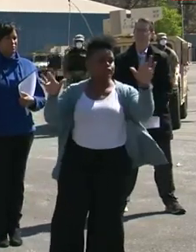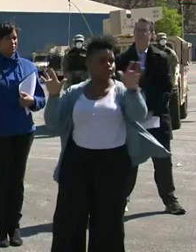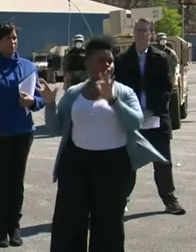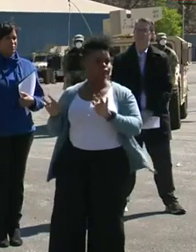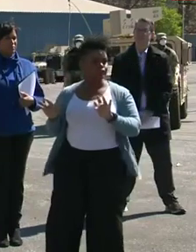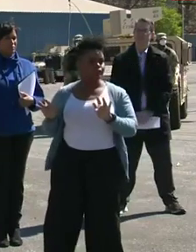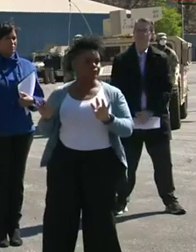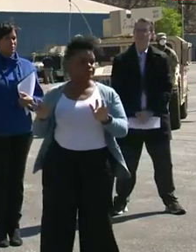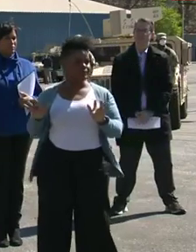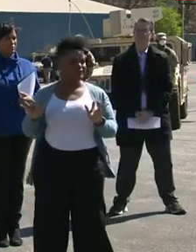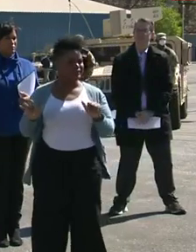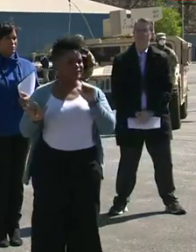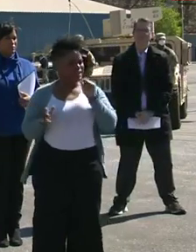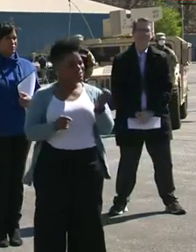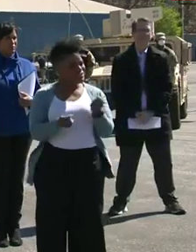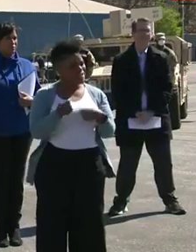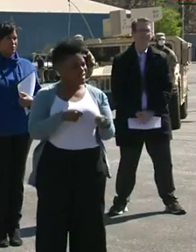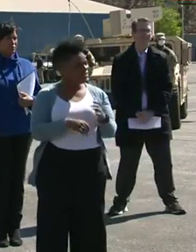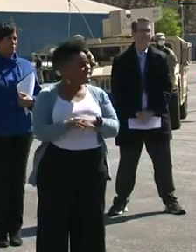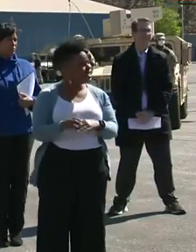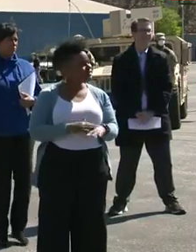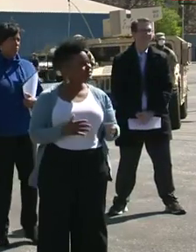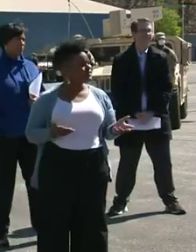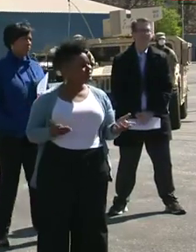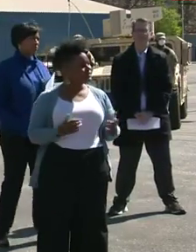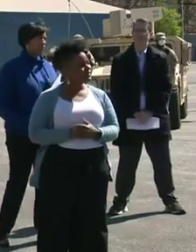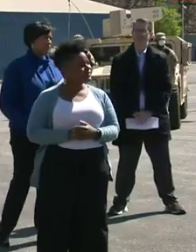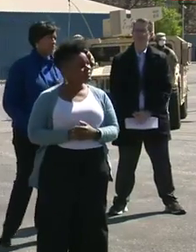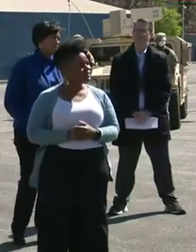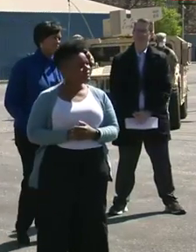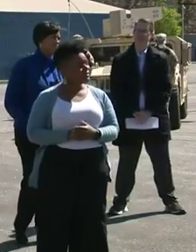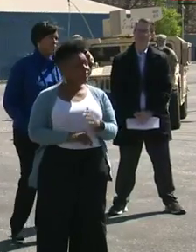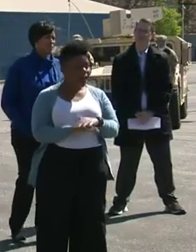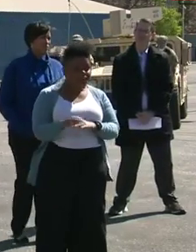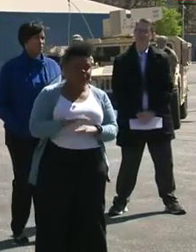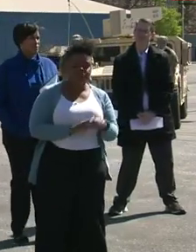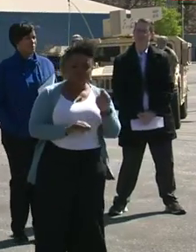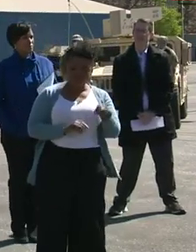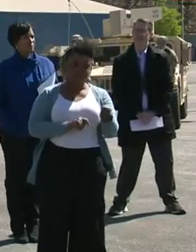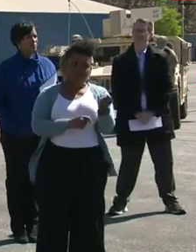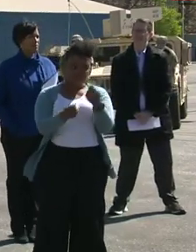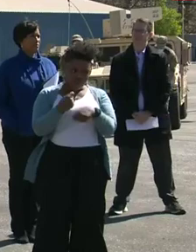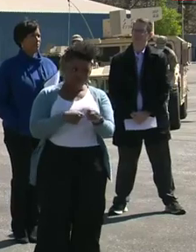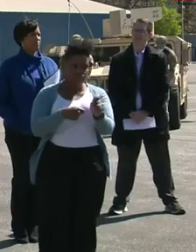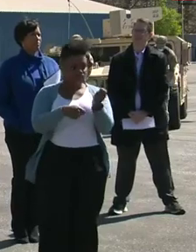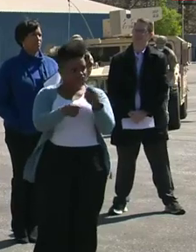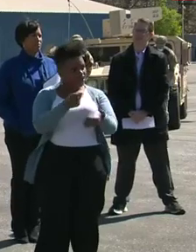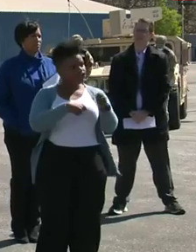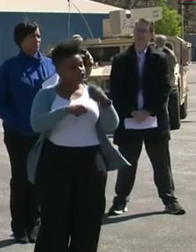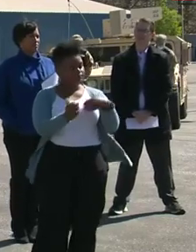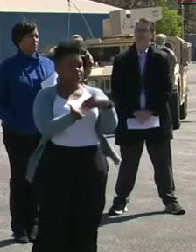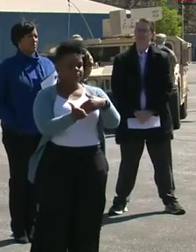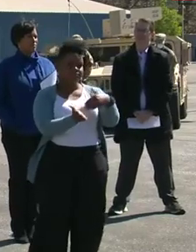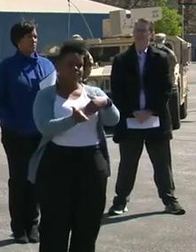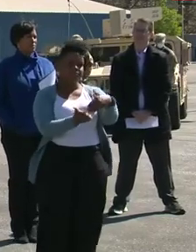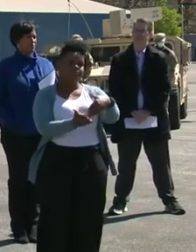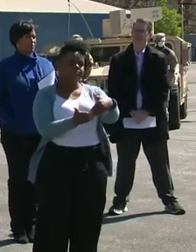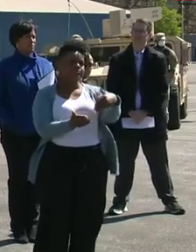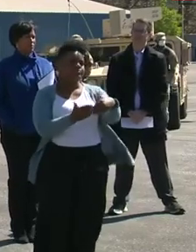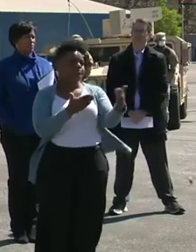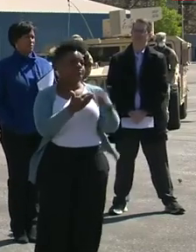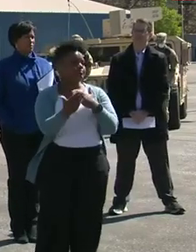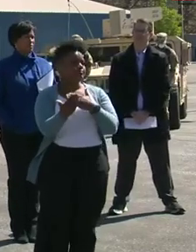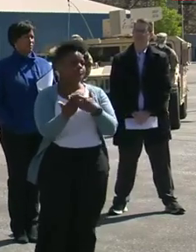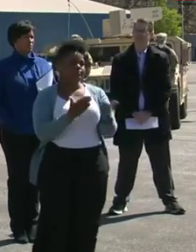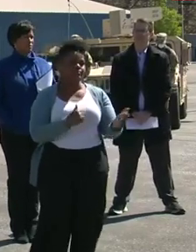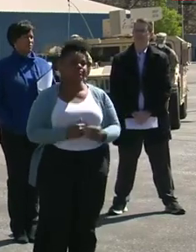without changing the gloves. Gloves, when used, should be changed frequently and should be changed between interactions with individuals. The same things